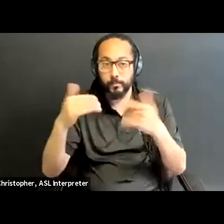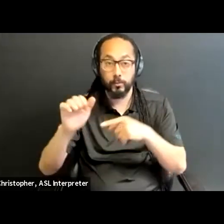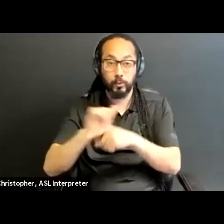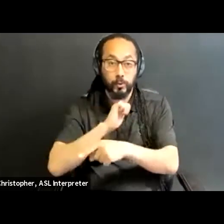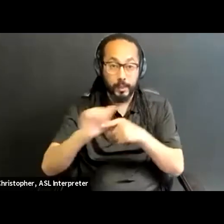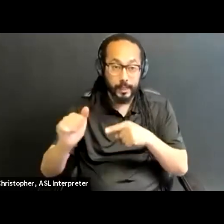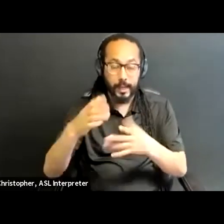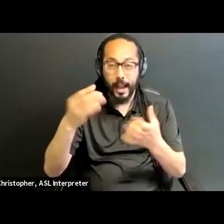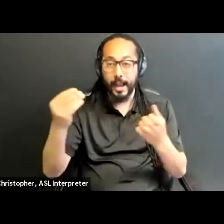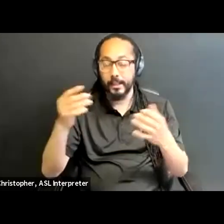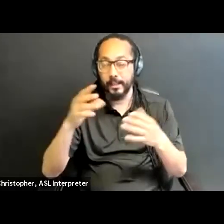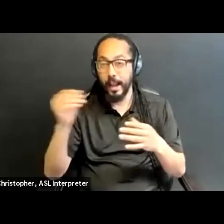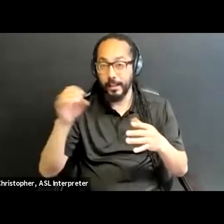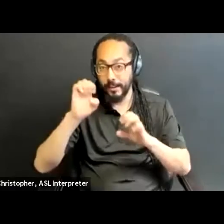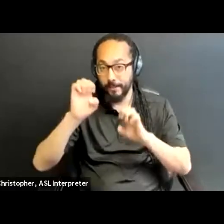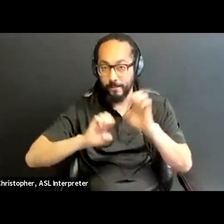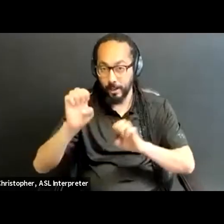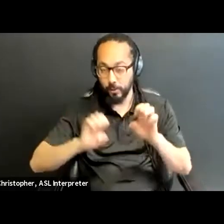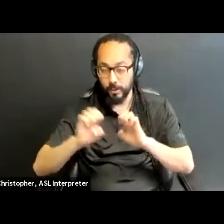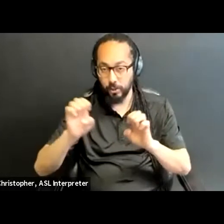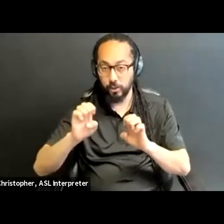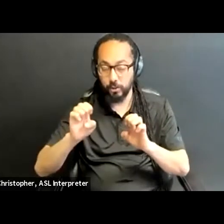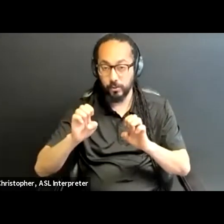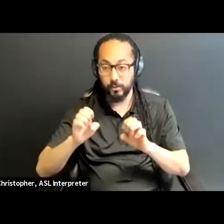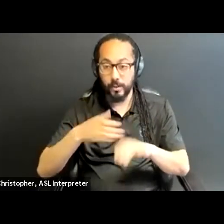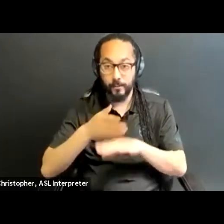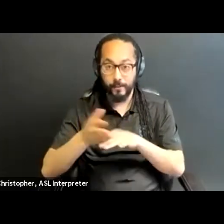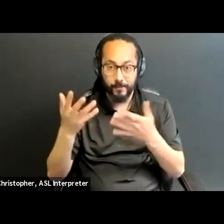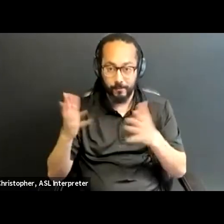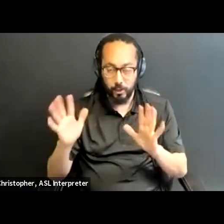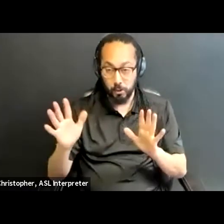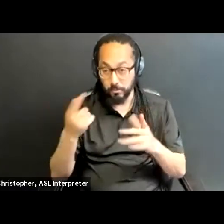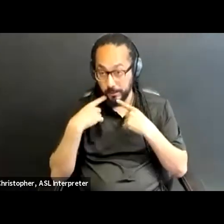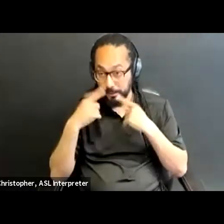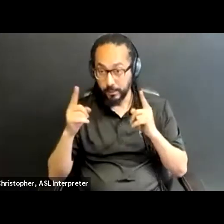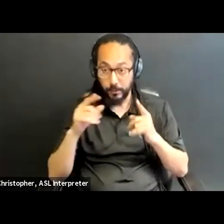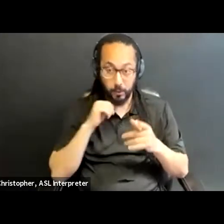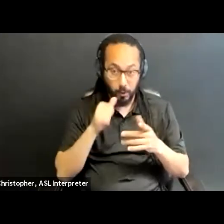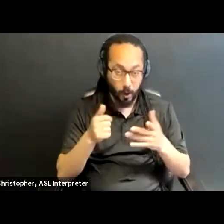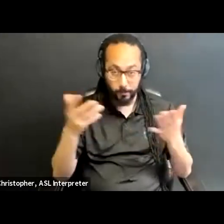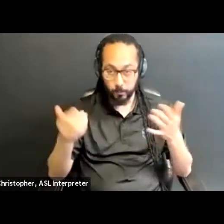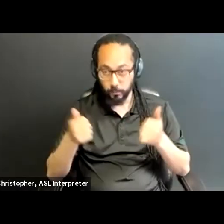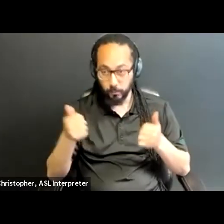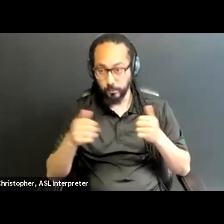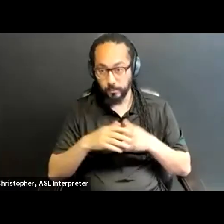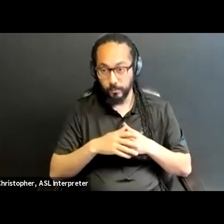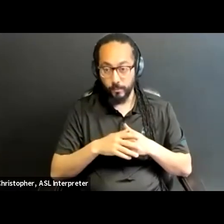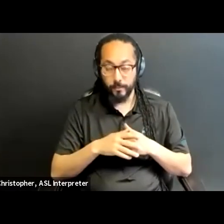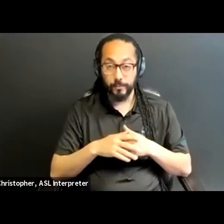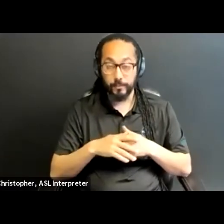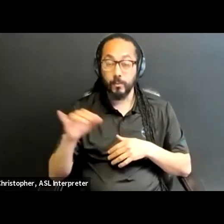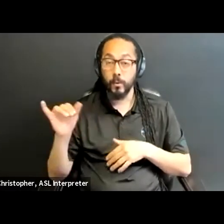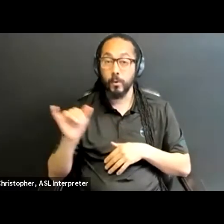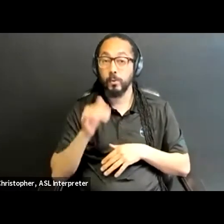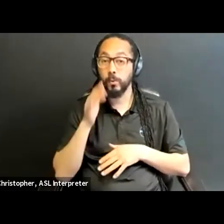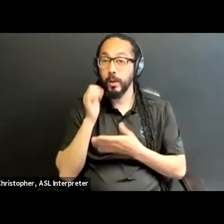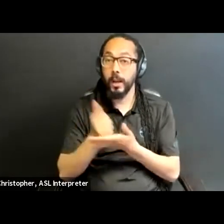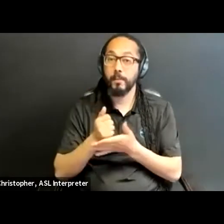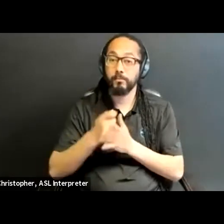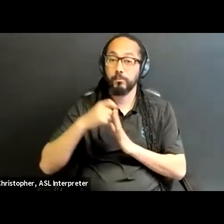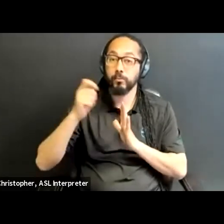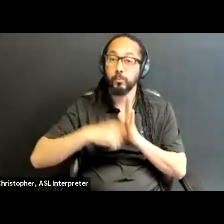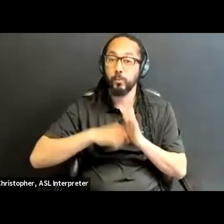models toward the successful trial of this program. And we'll also be helping to write the report that will be accessible to other agencies